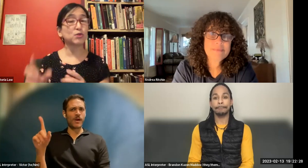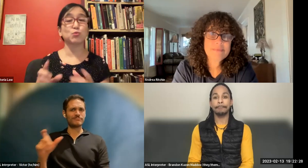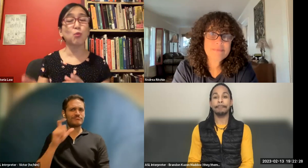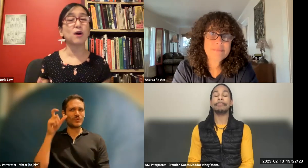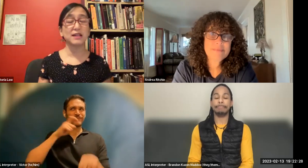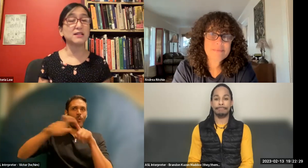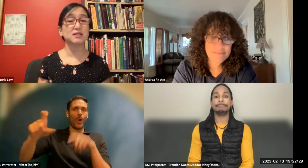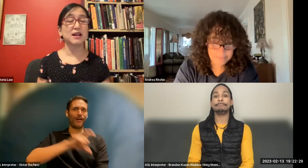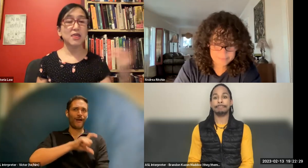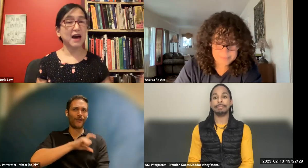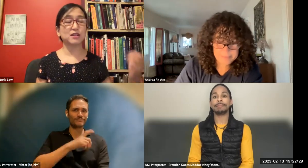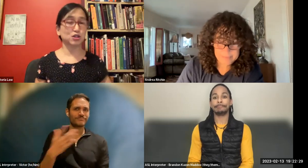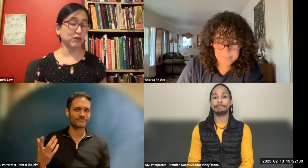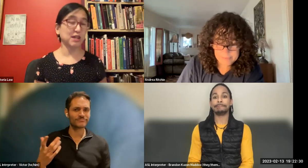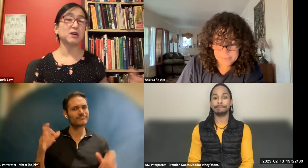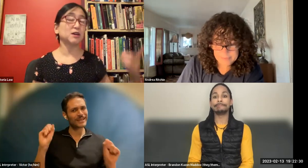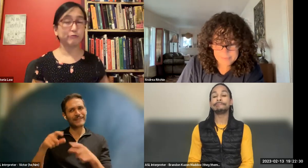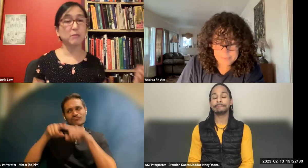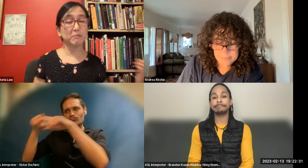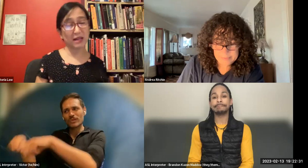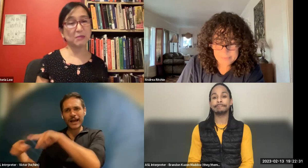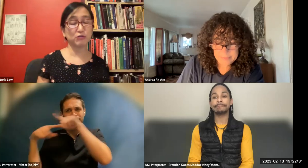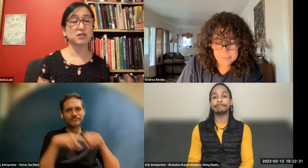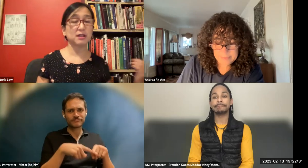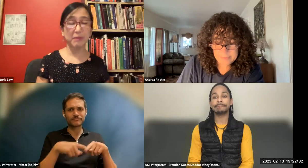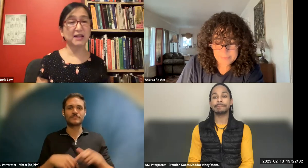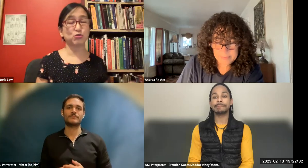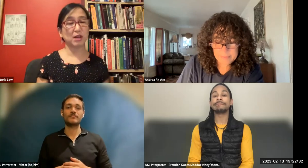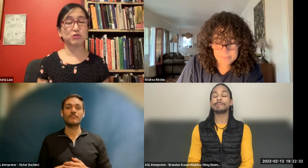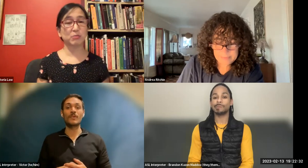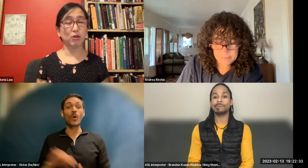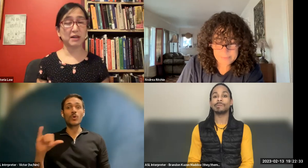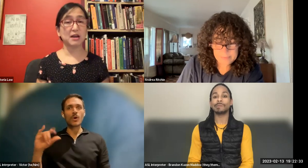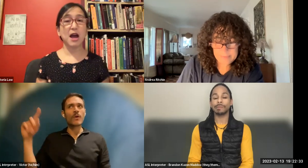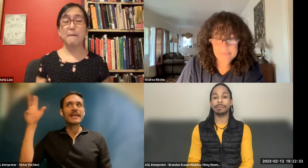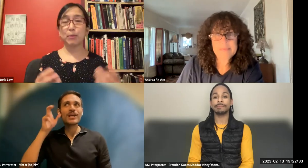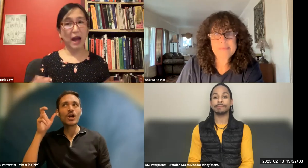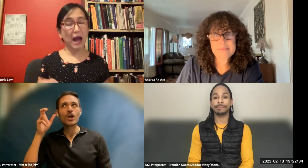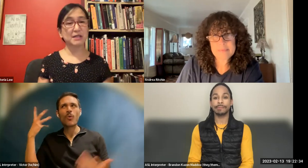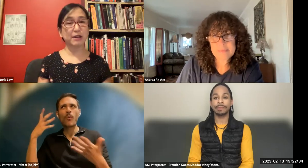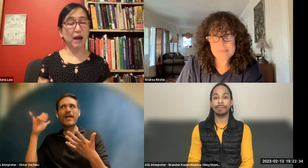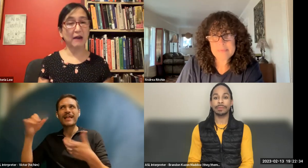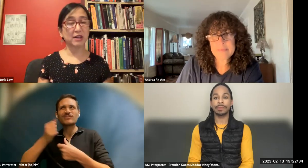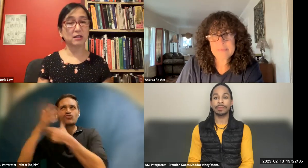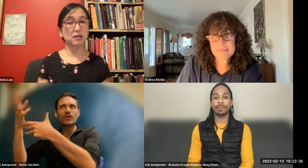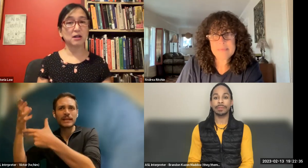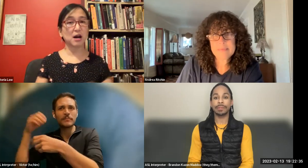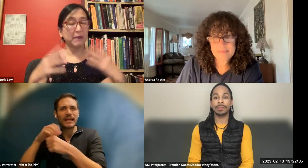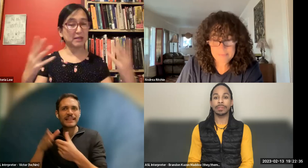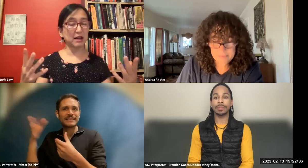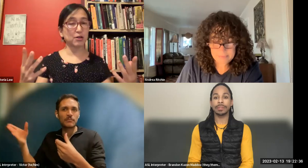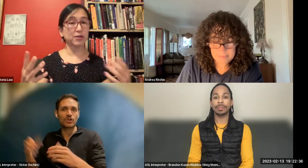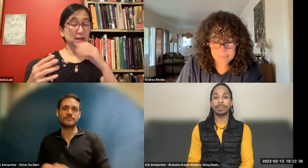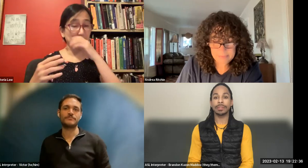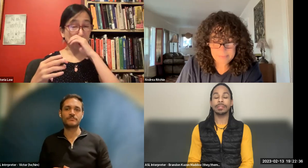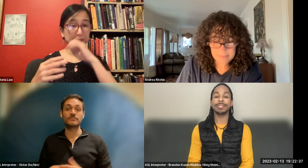can distinguish, well, what is that scream from my next door neighbor's apartment? Perhaps they are having a